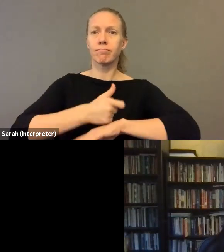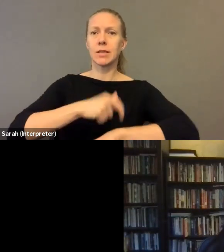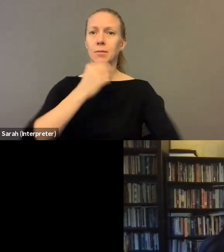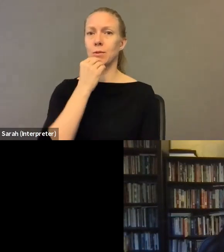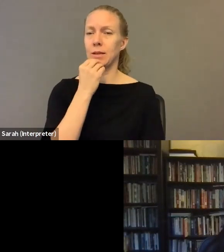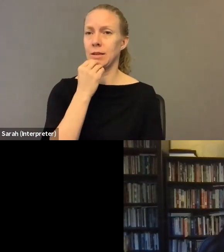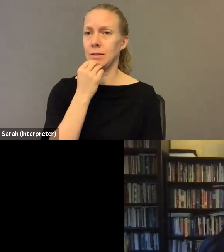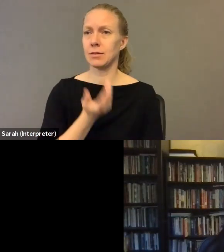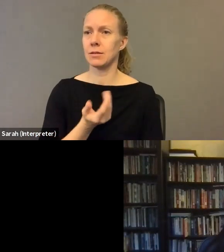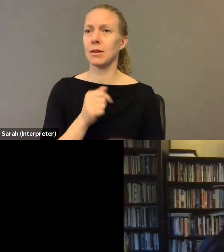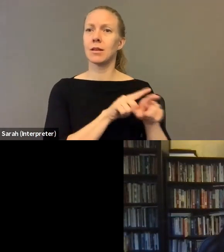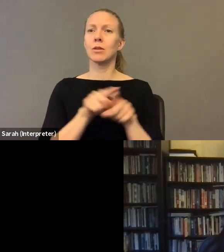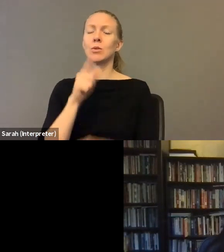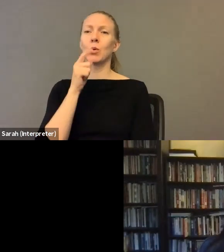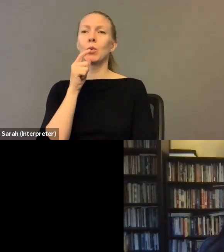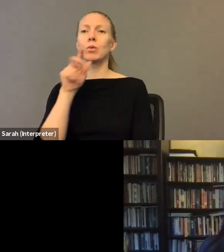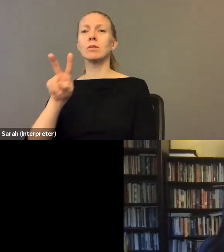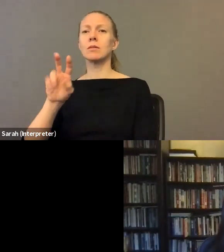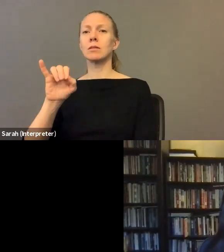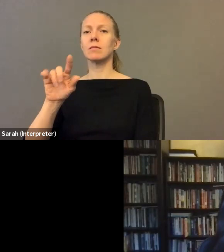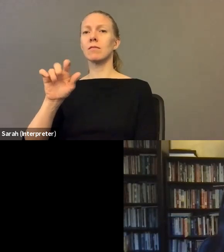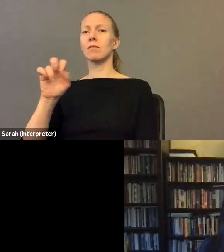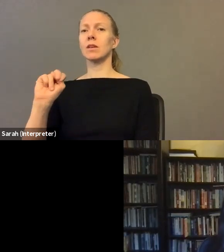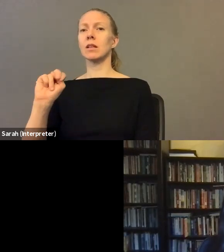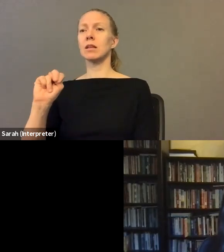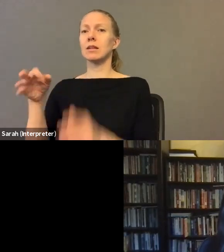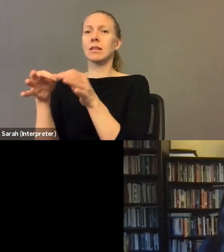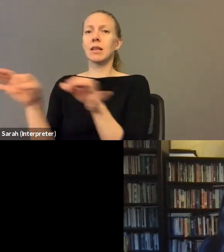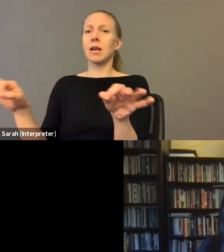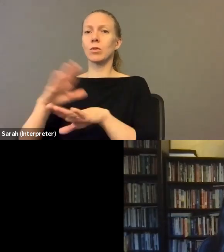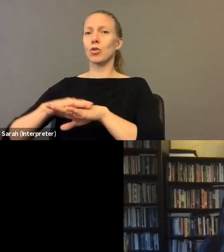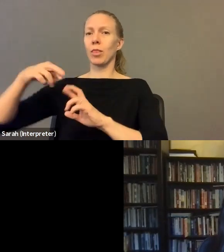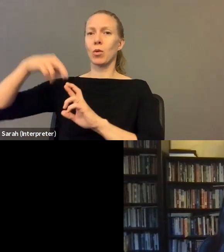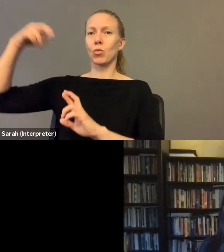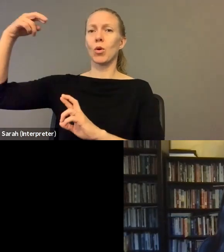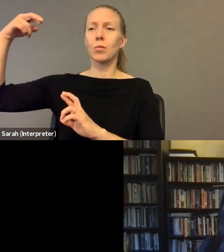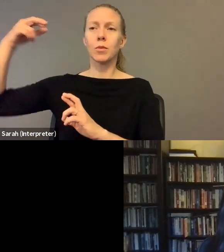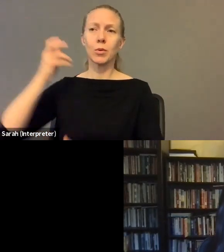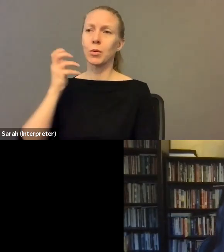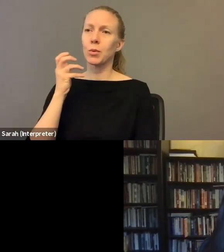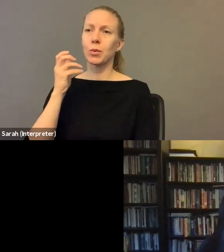And then whose villain language on the rope. Just great stuff, amazing.